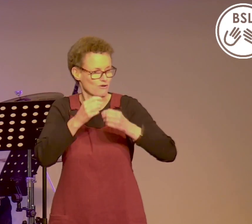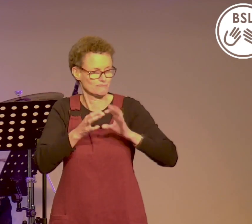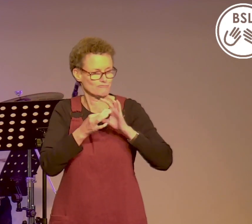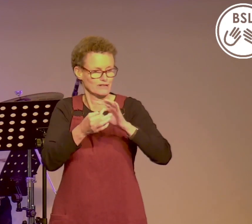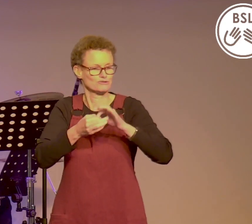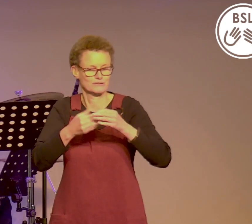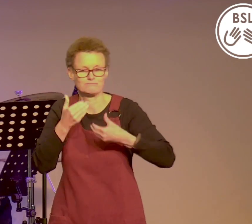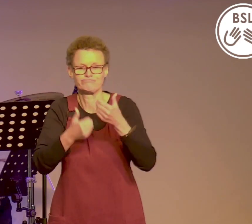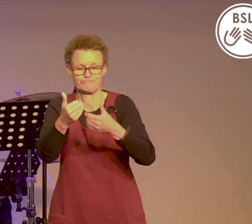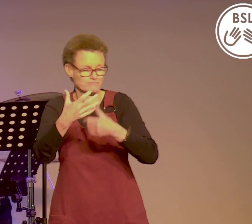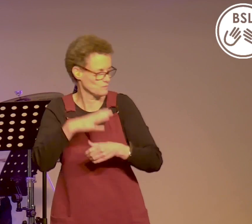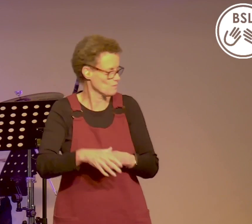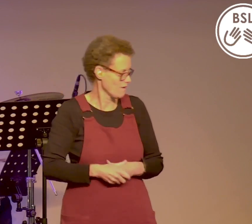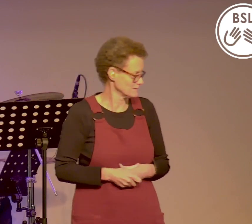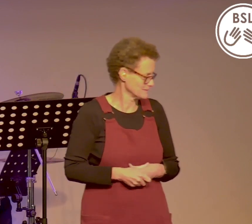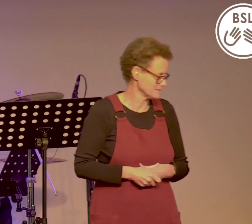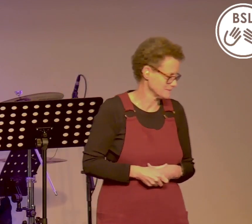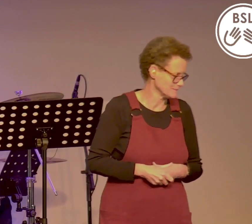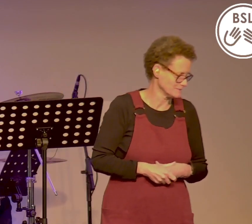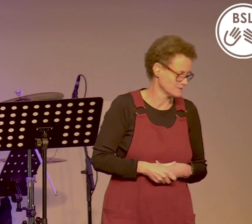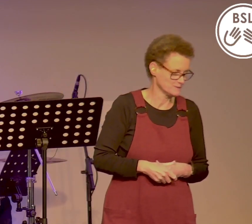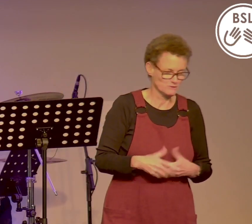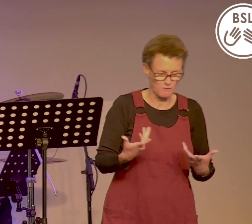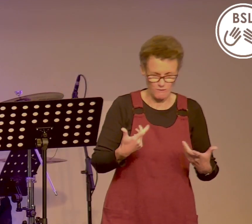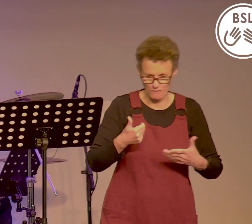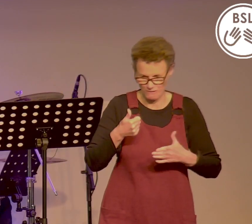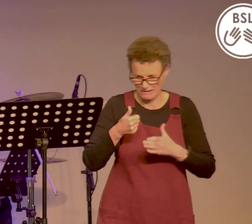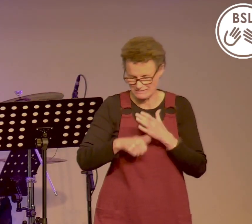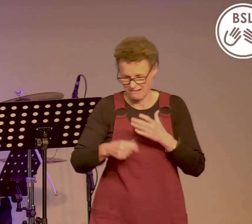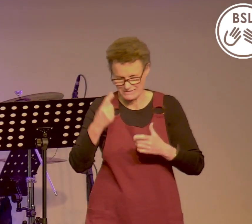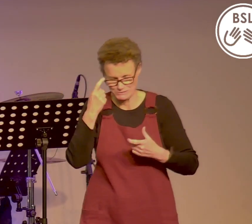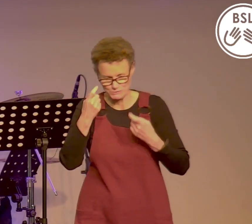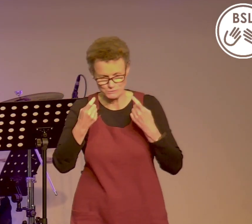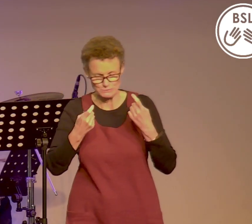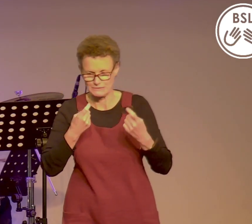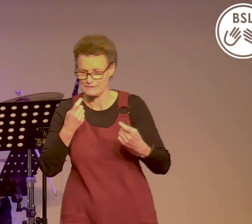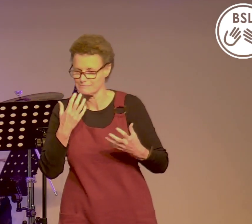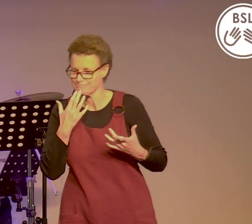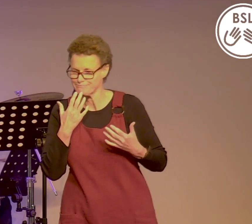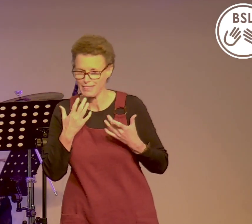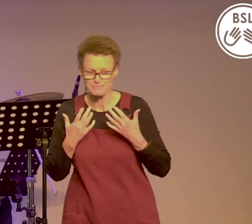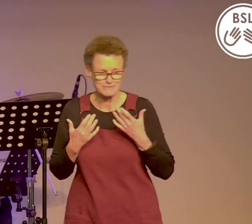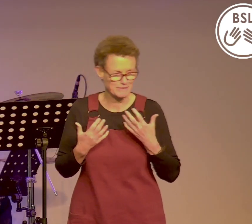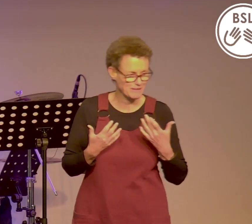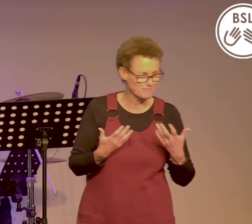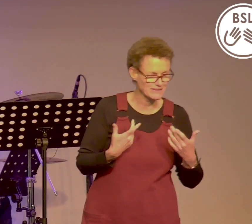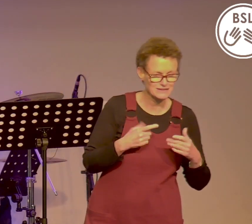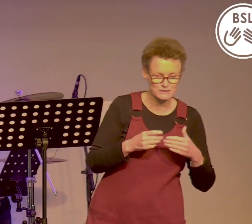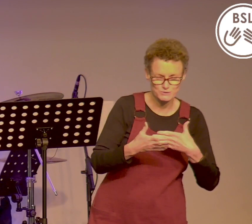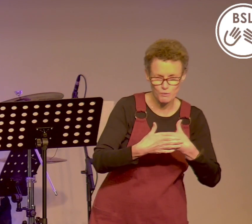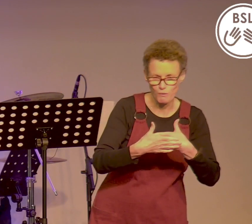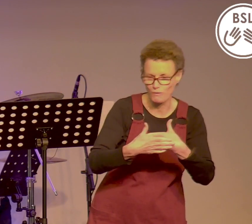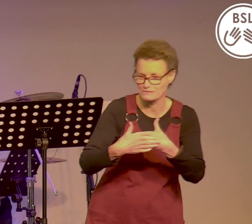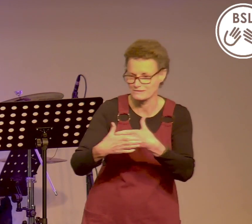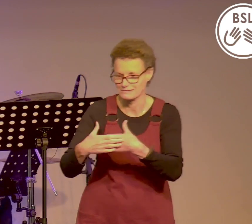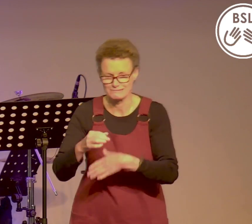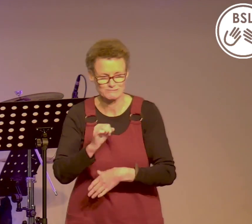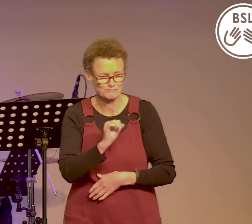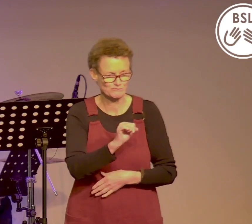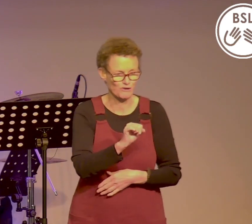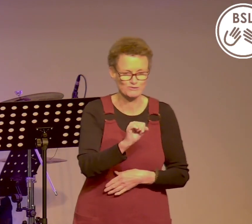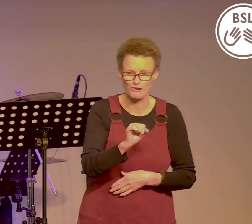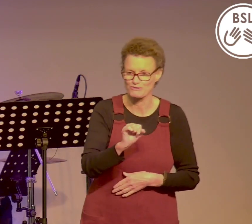deaf people to come to know Jesus and have a relationship with him. So I started thinking, what am I going to